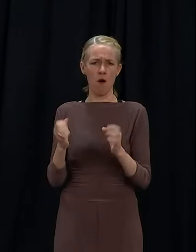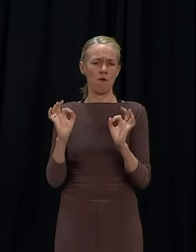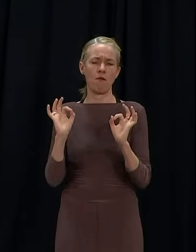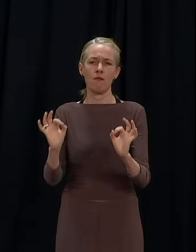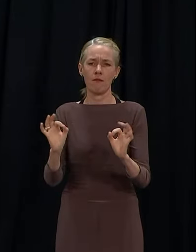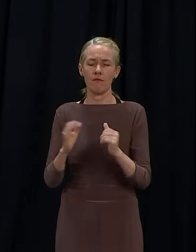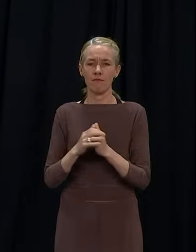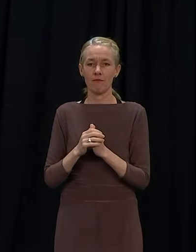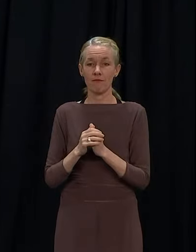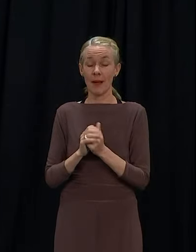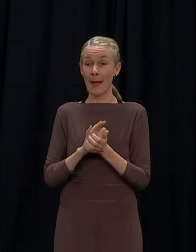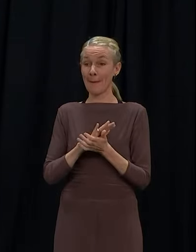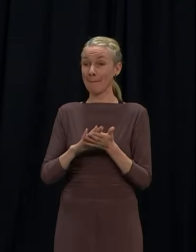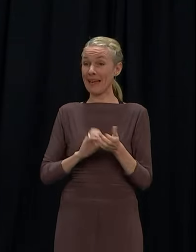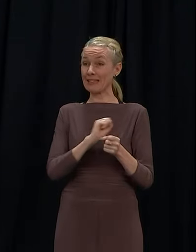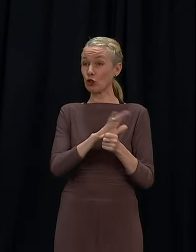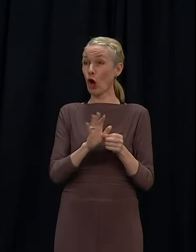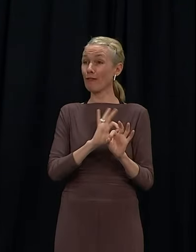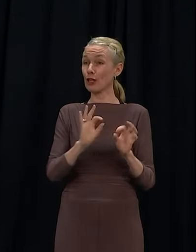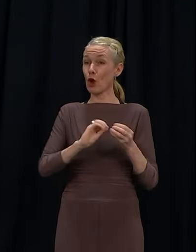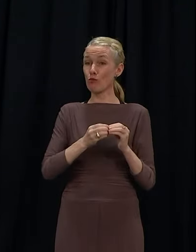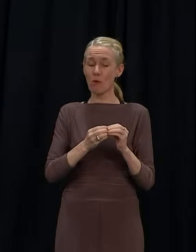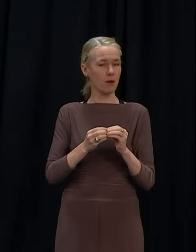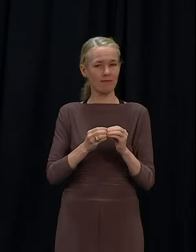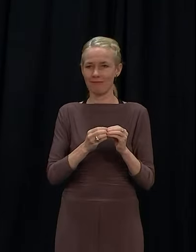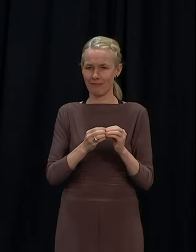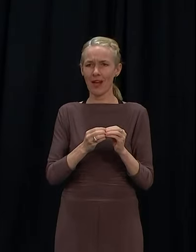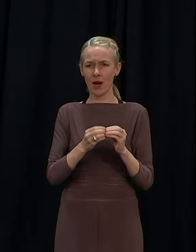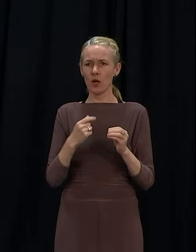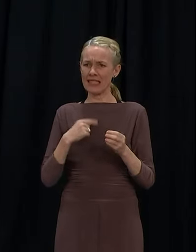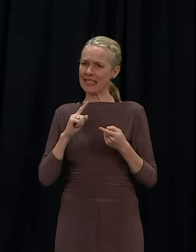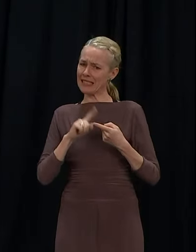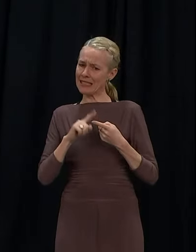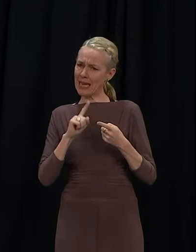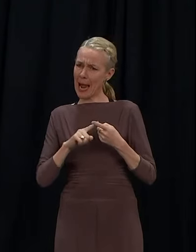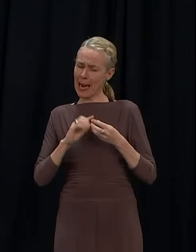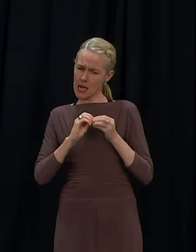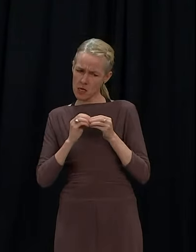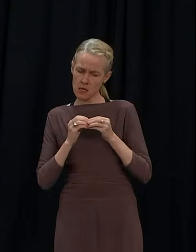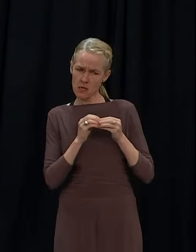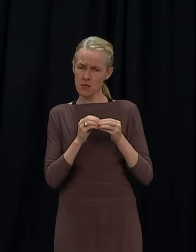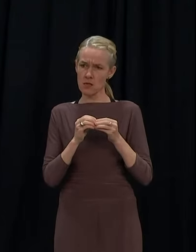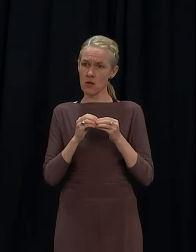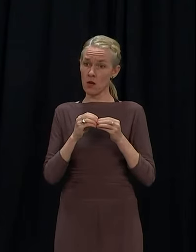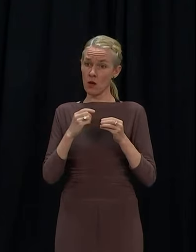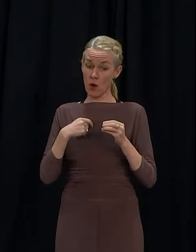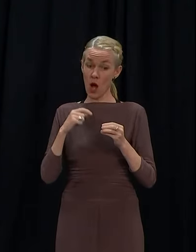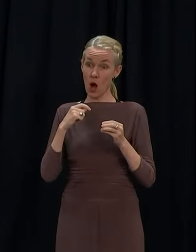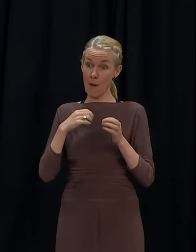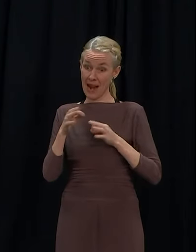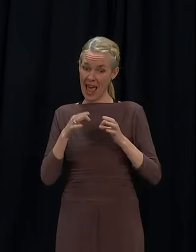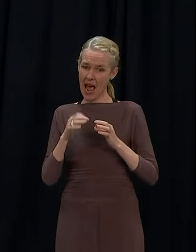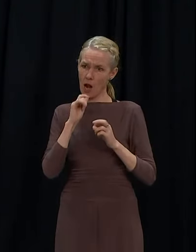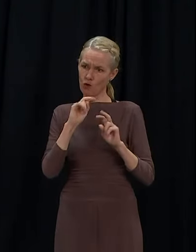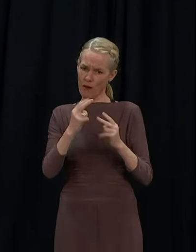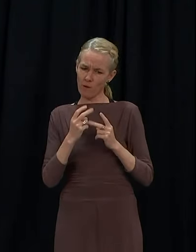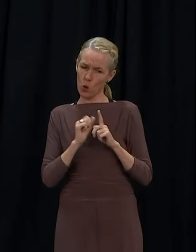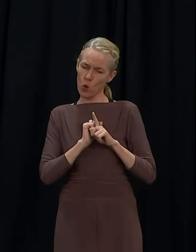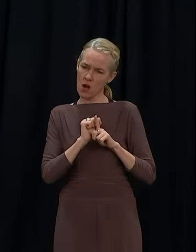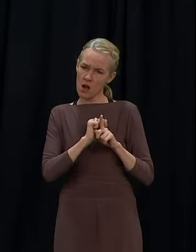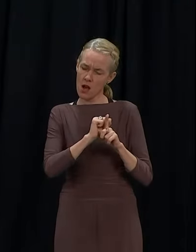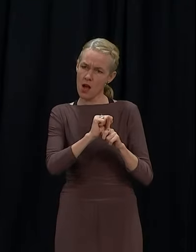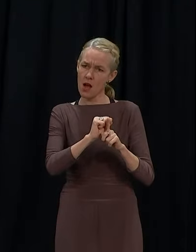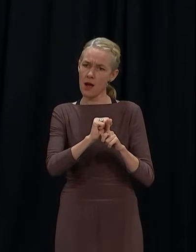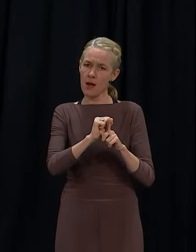is not over. It won't be for some time to come. And that's why we will keep changing up our strategy with those 3 things in mind: people's